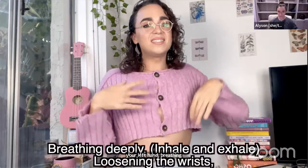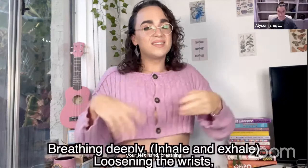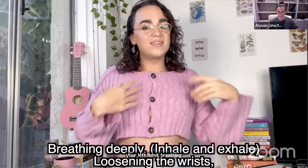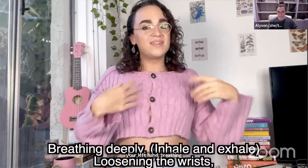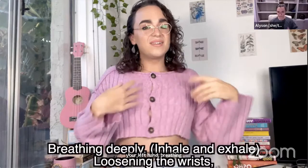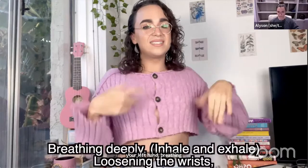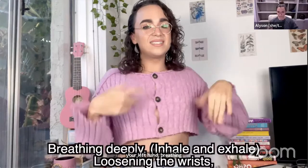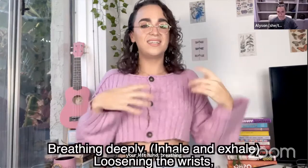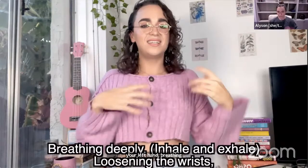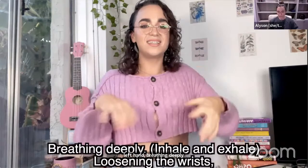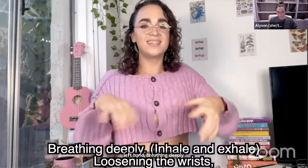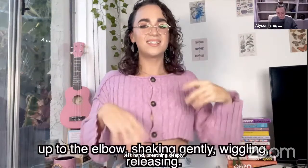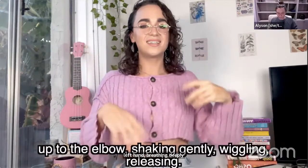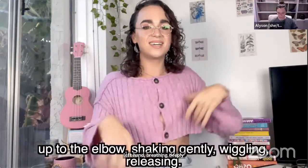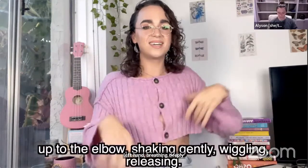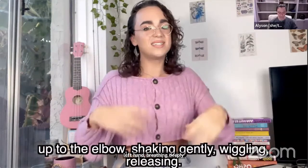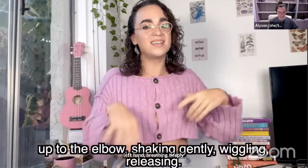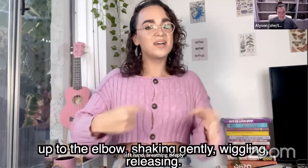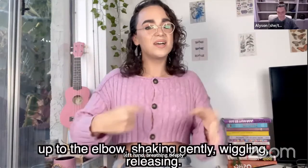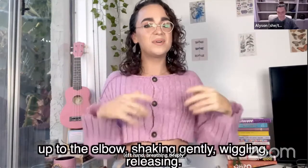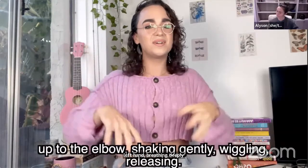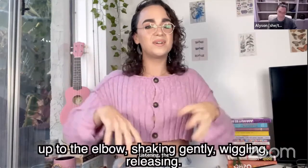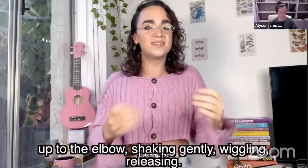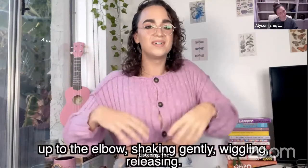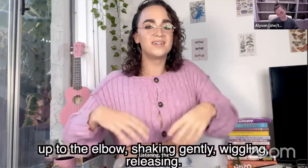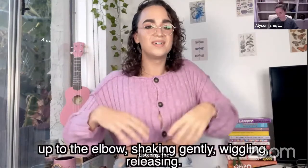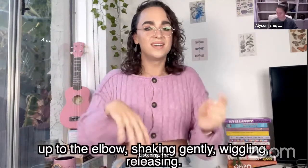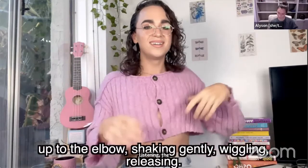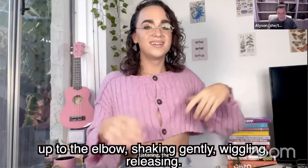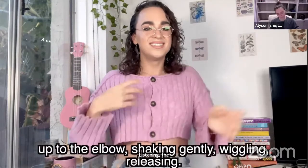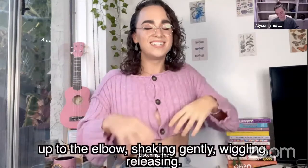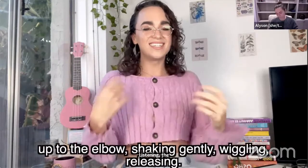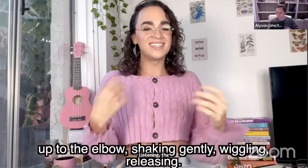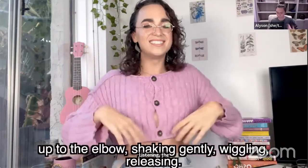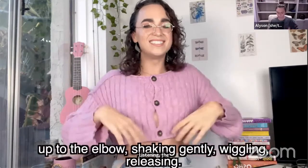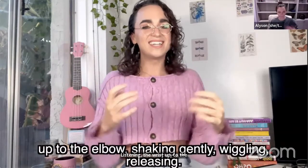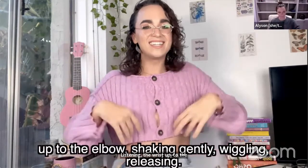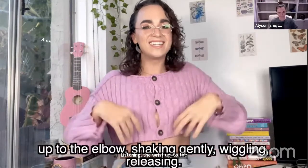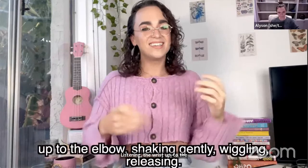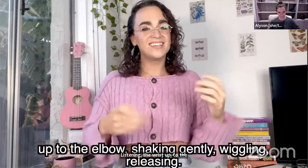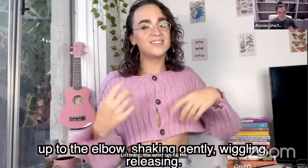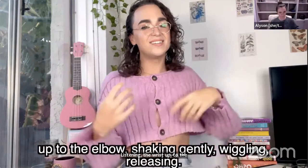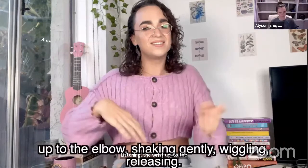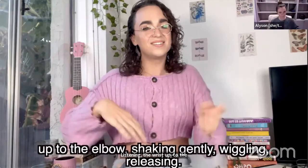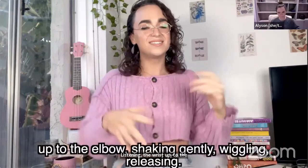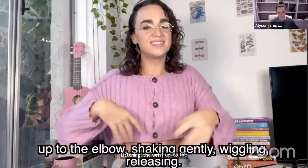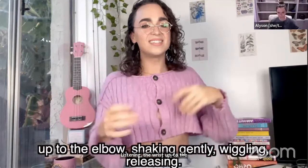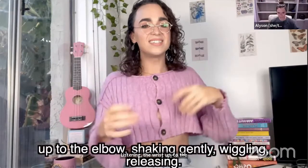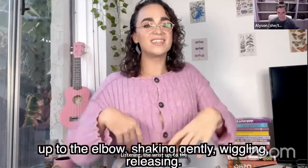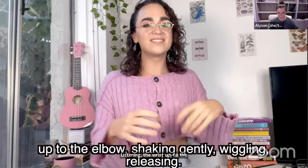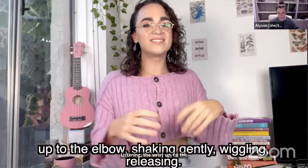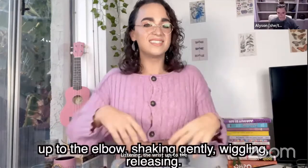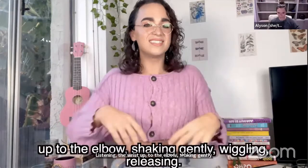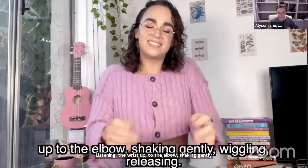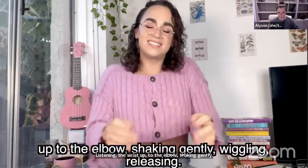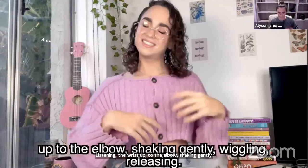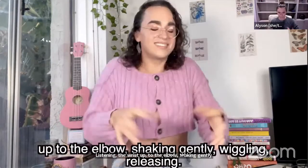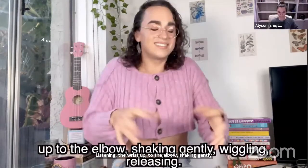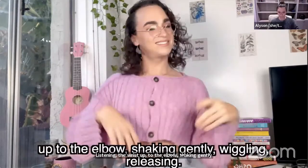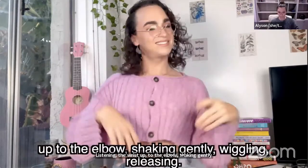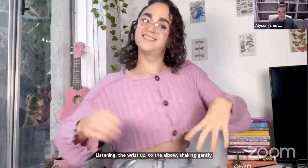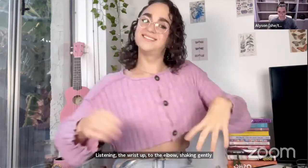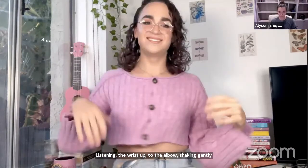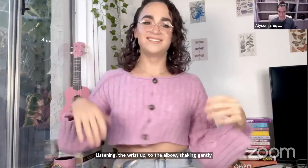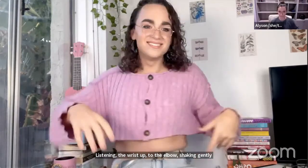loosening the wrist up to the elbow, shaking gently, wiggling, releasing.